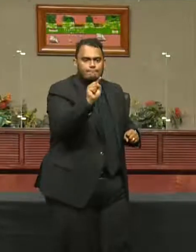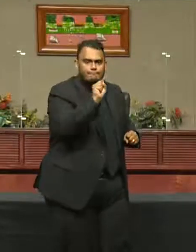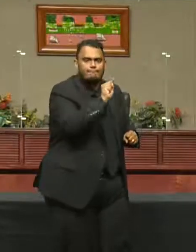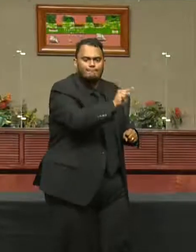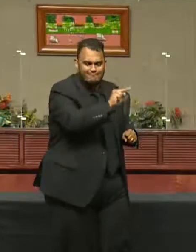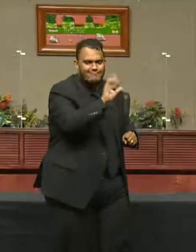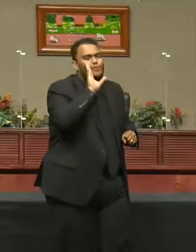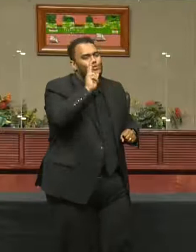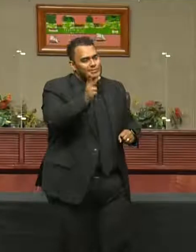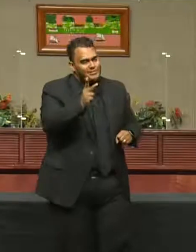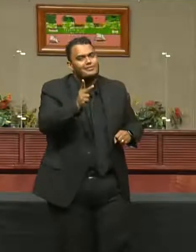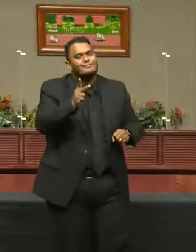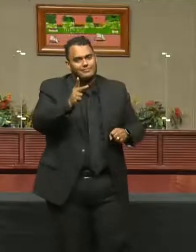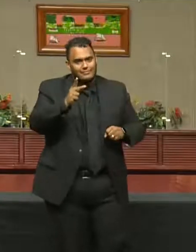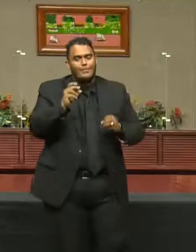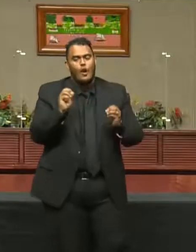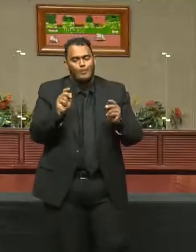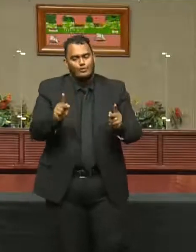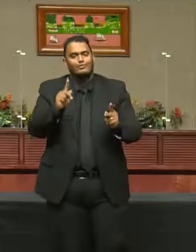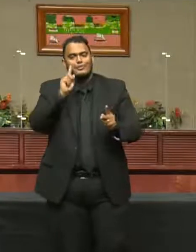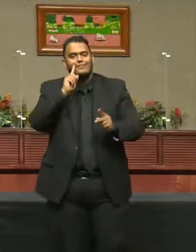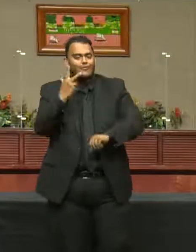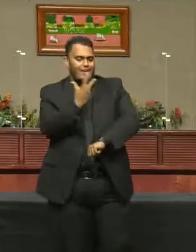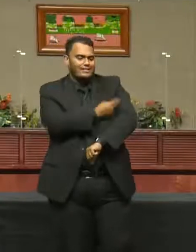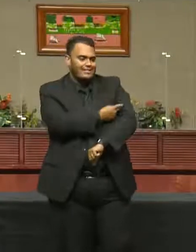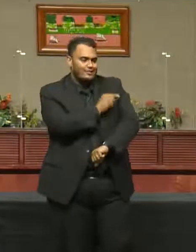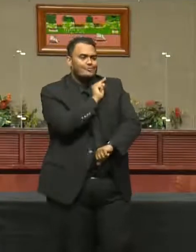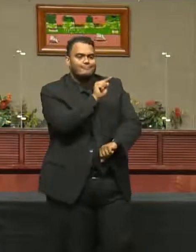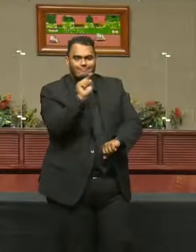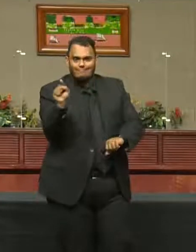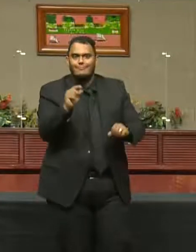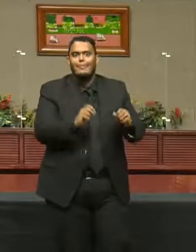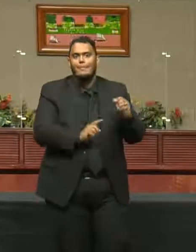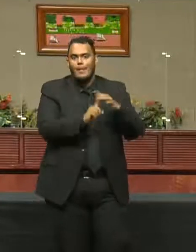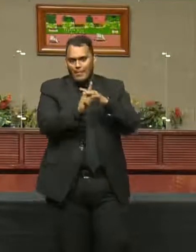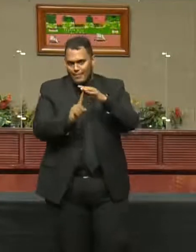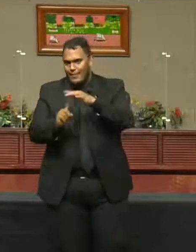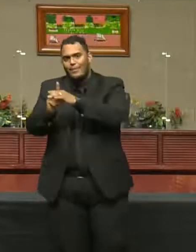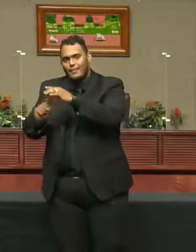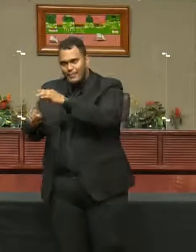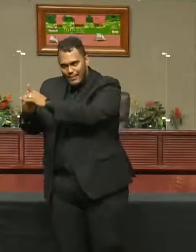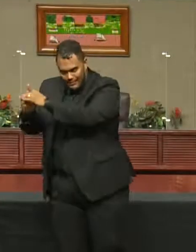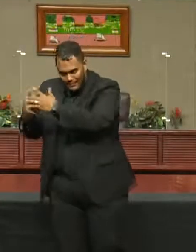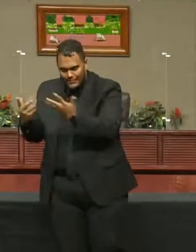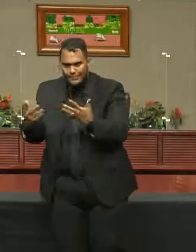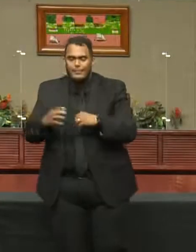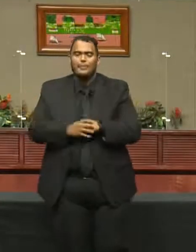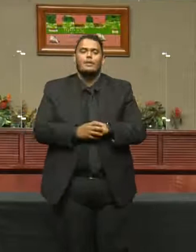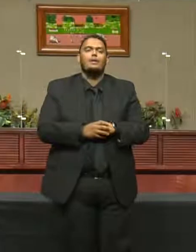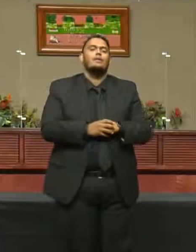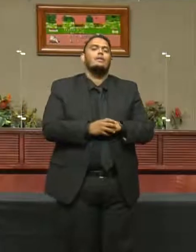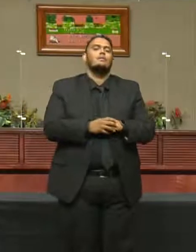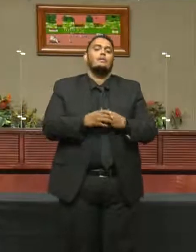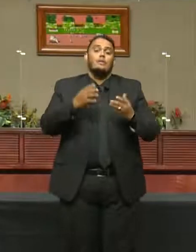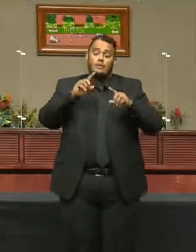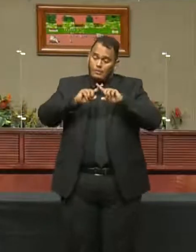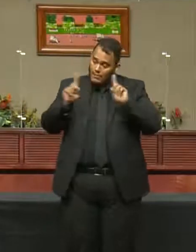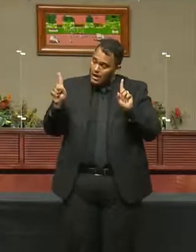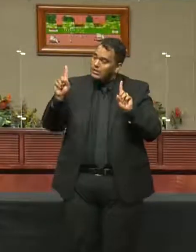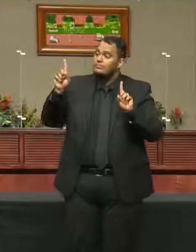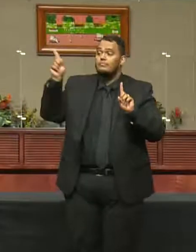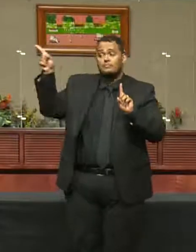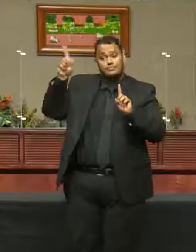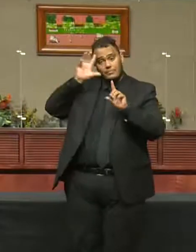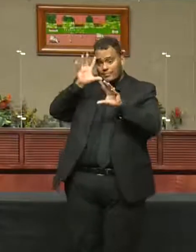Of course, someone here earlier indicated that the president said that he wanted really by May